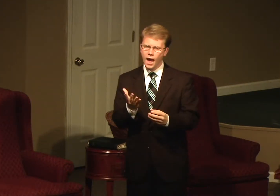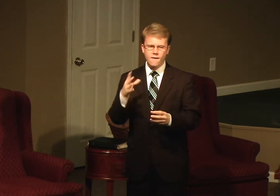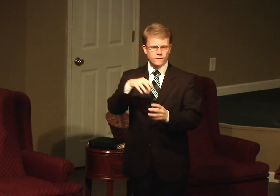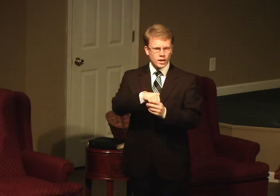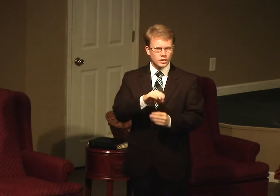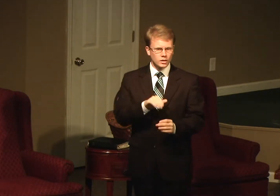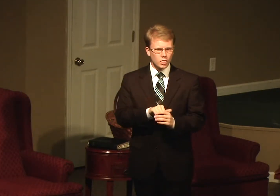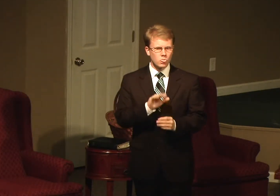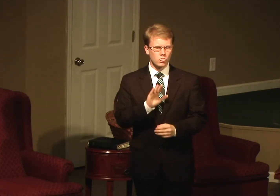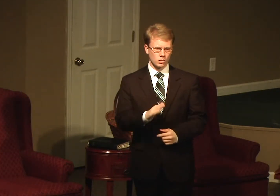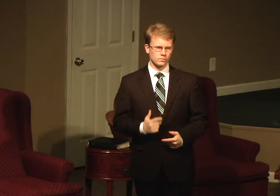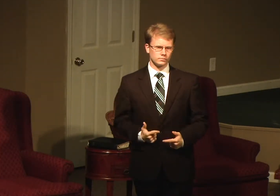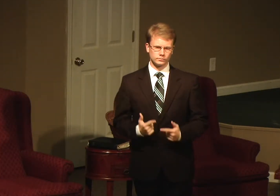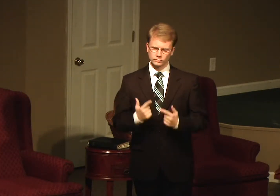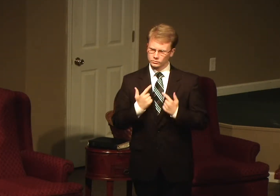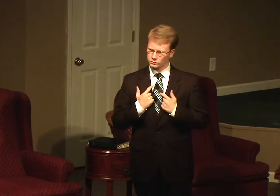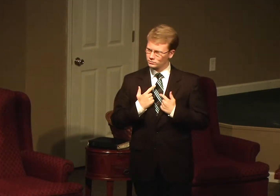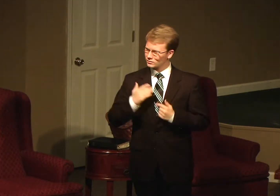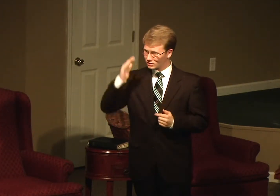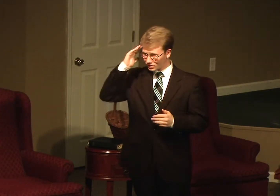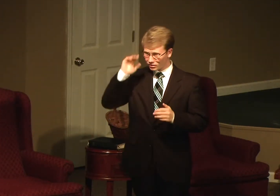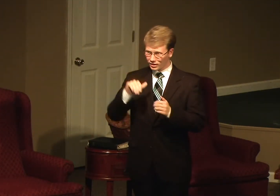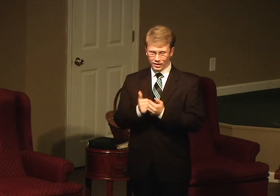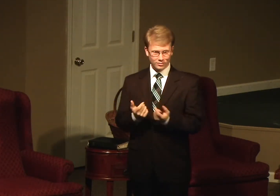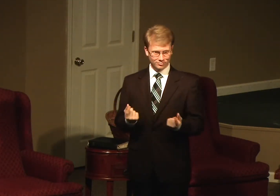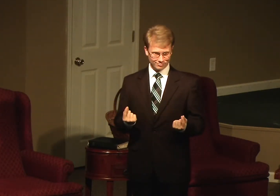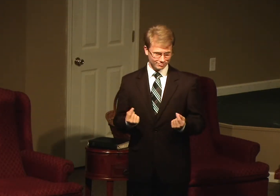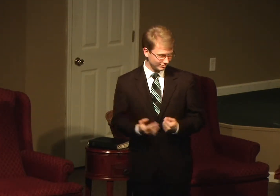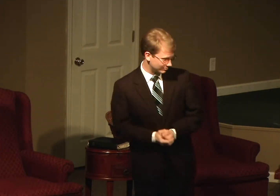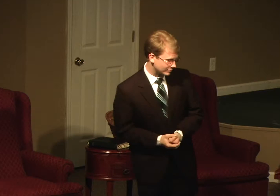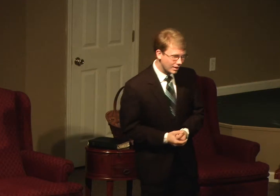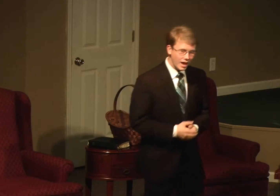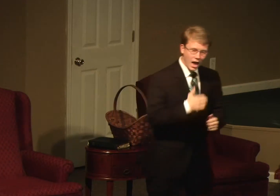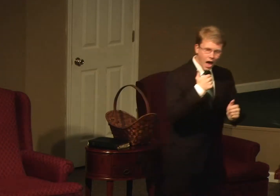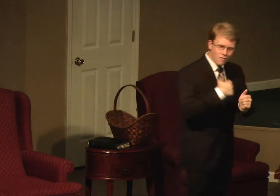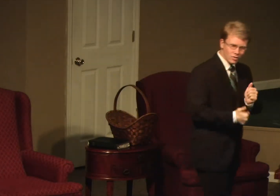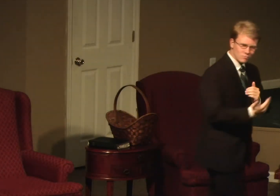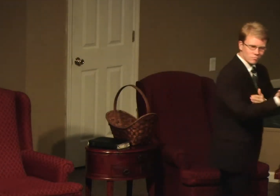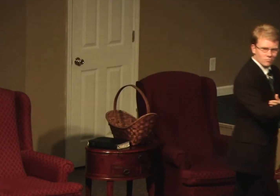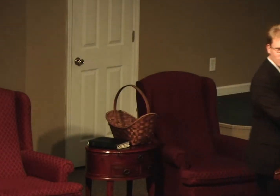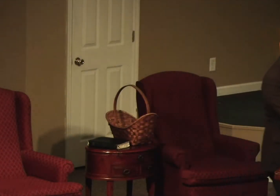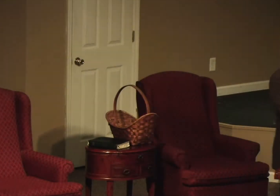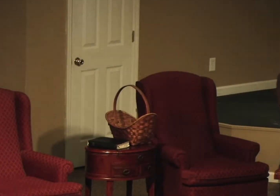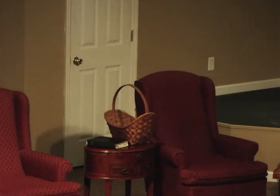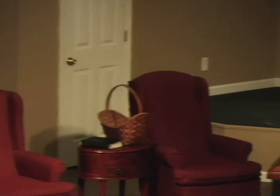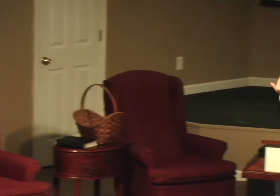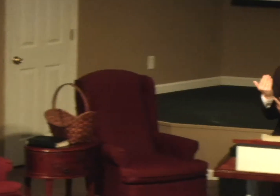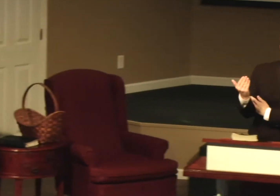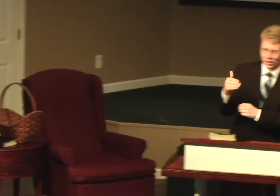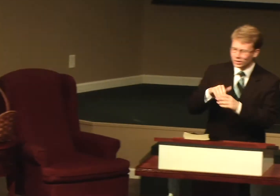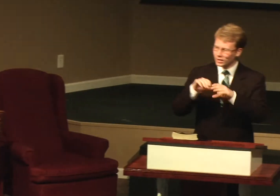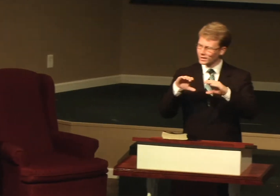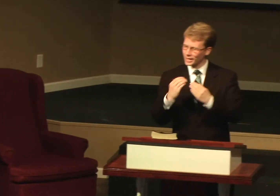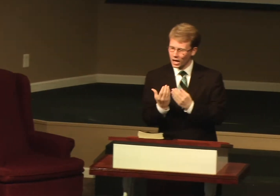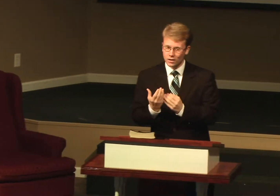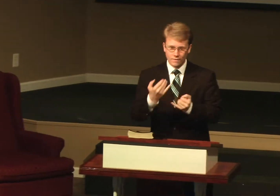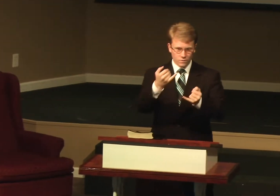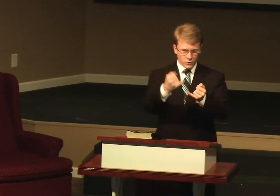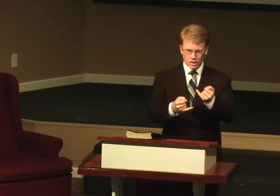teach these young people and to be part of their lives. Here's what we would do each morning. When